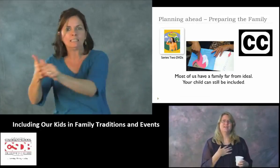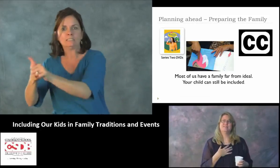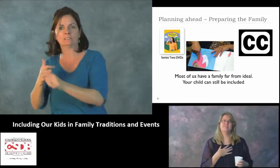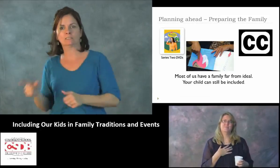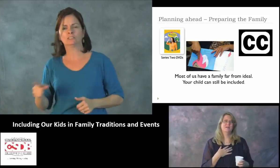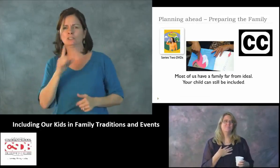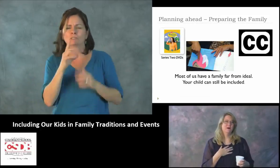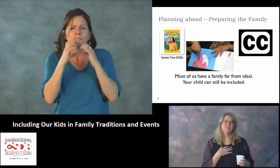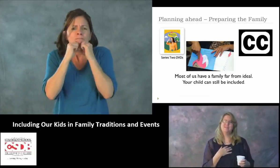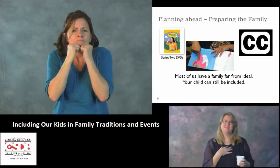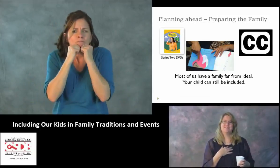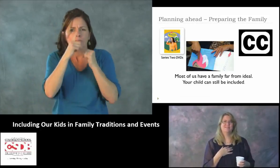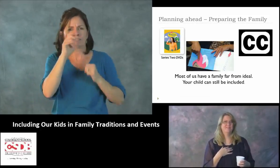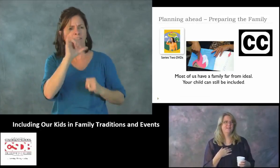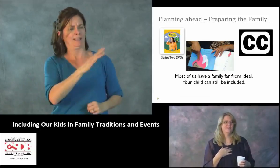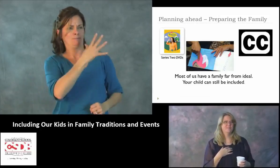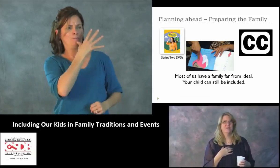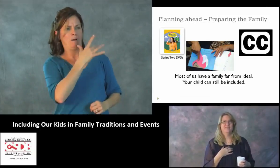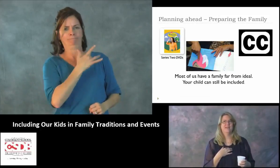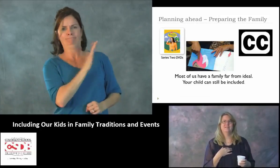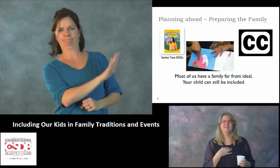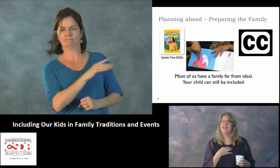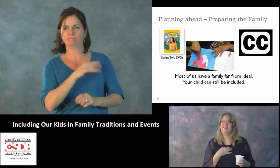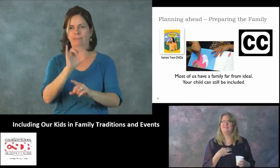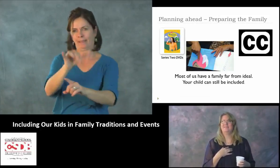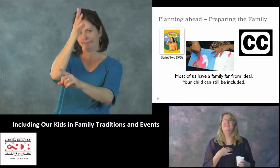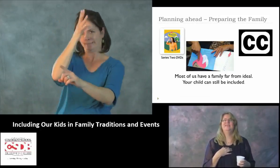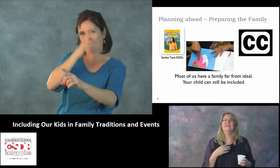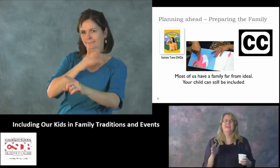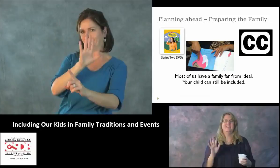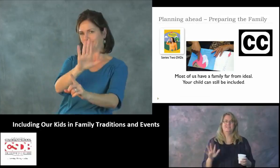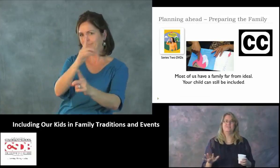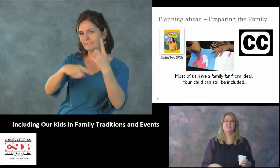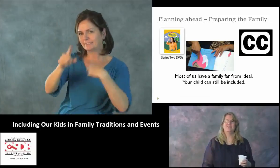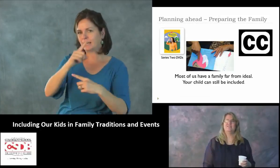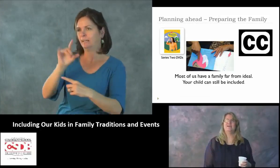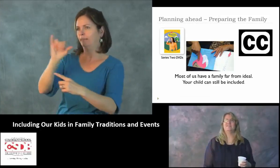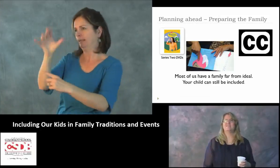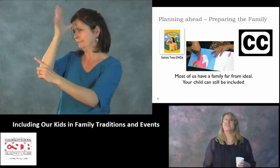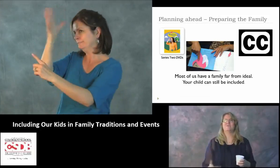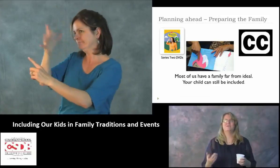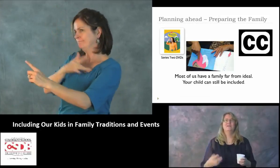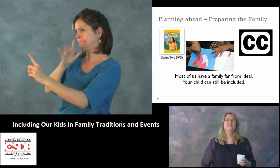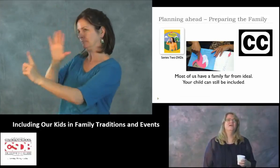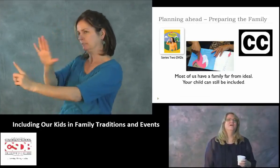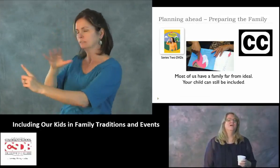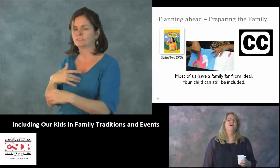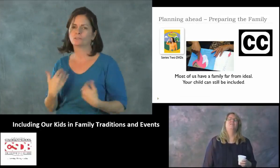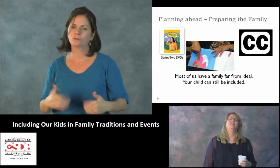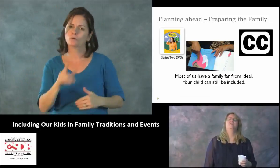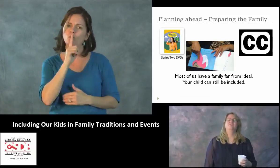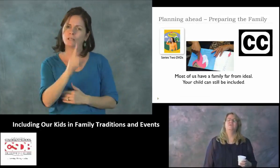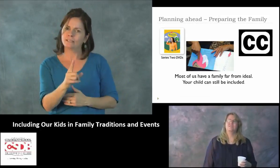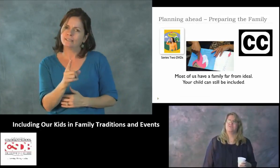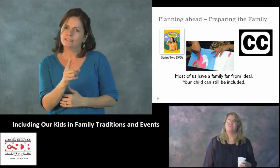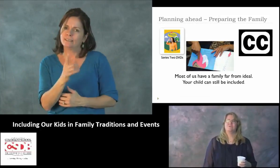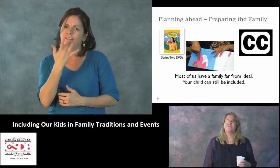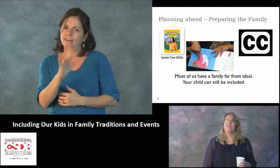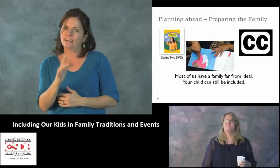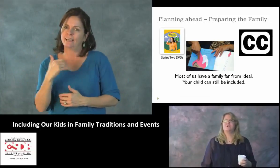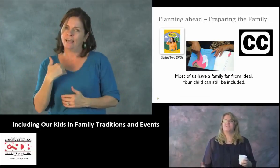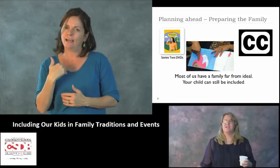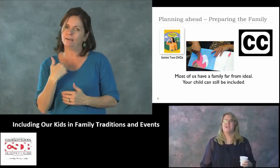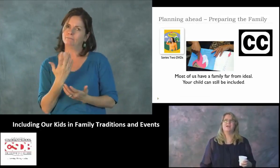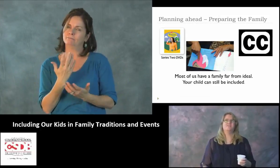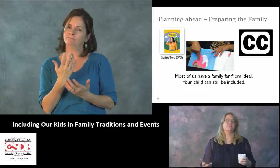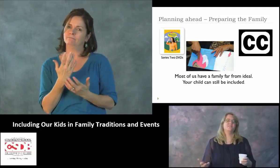knows that's the way Mom does it, or that's the way Dad signs it. And it's unique to us. So thank goodness there's room